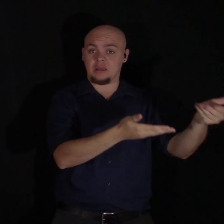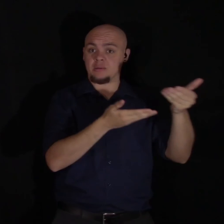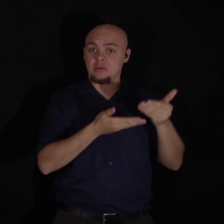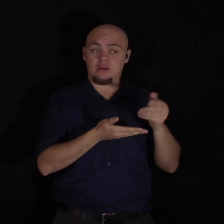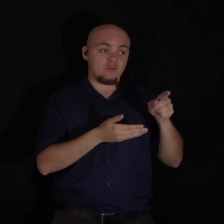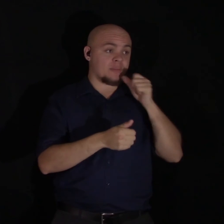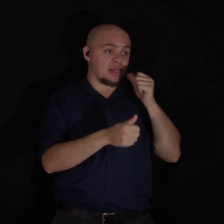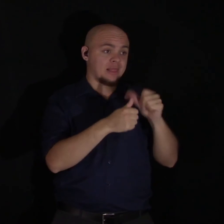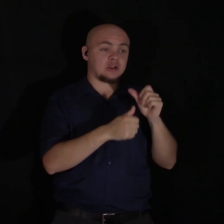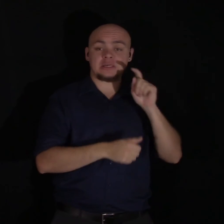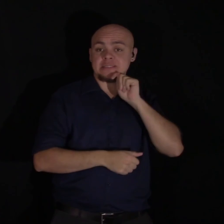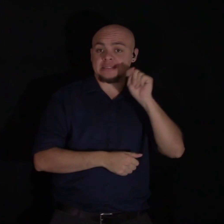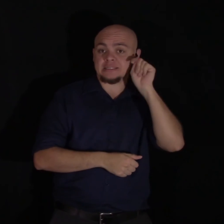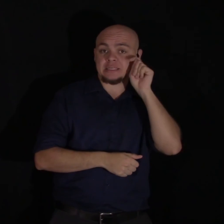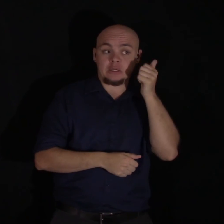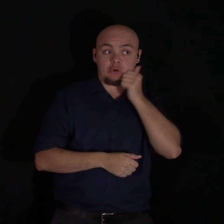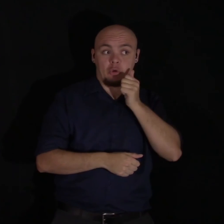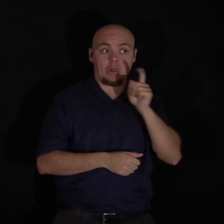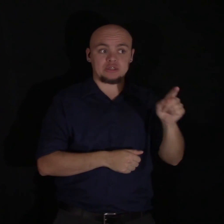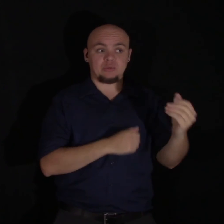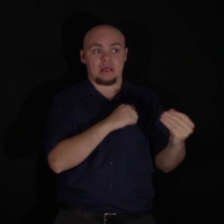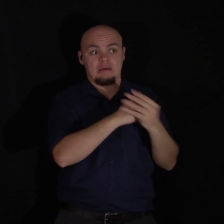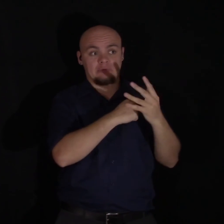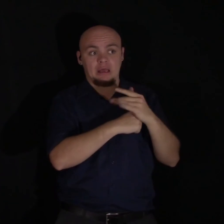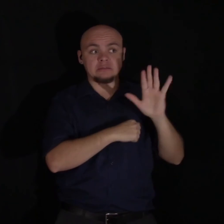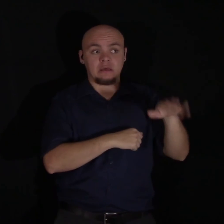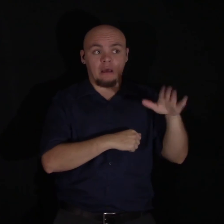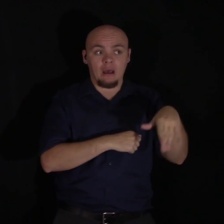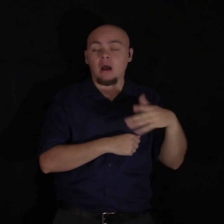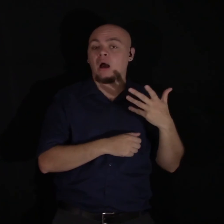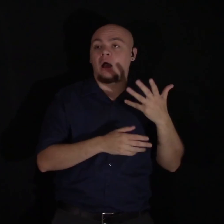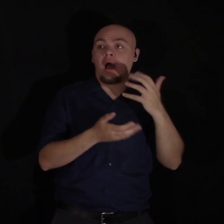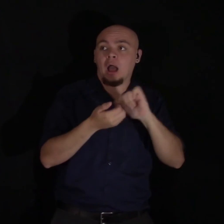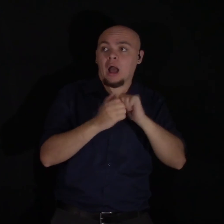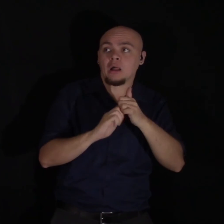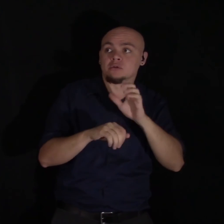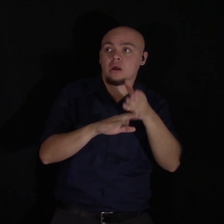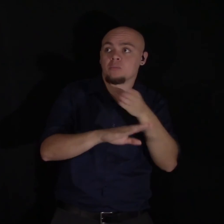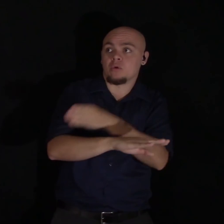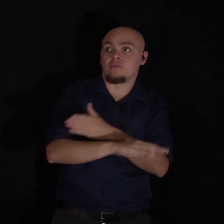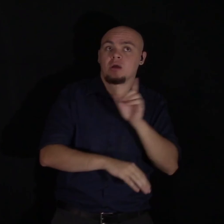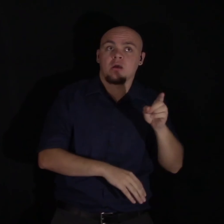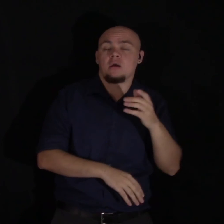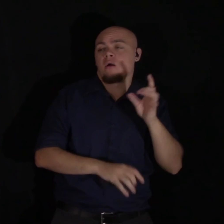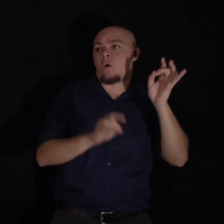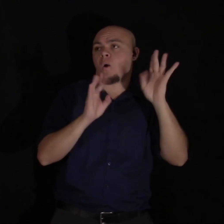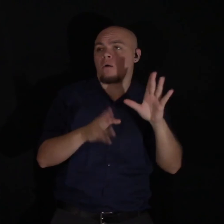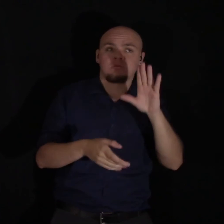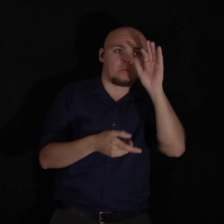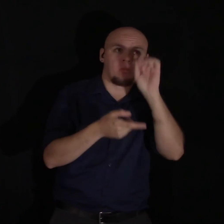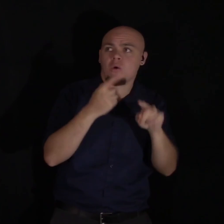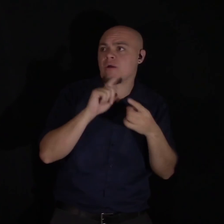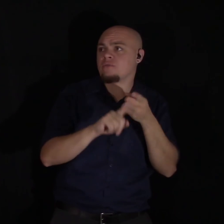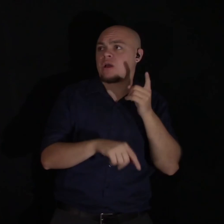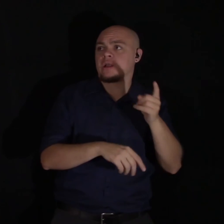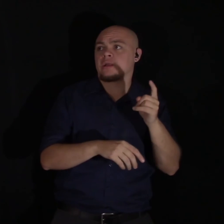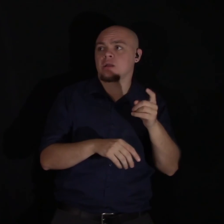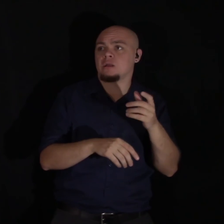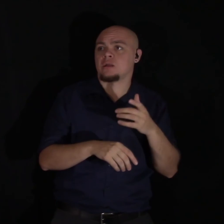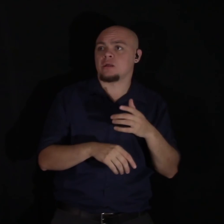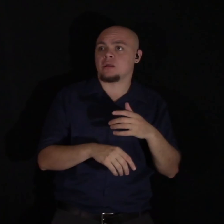this teenage girl asking for my advice on how to improve herself after her absolutely horrid boyfriend had her